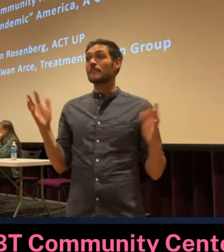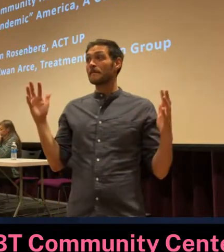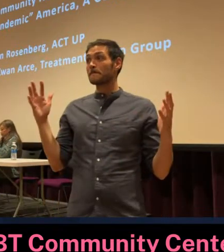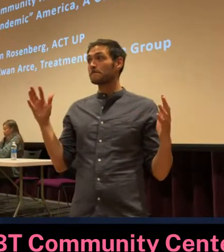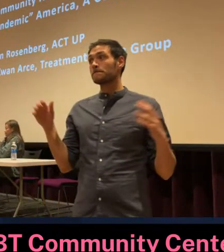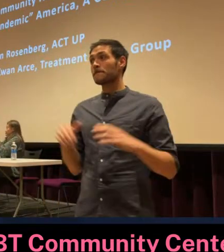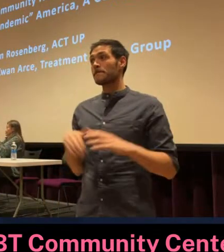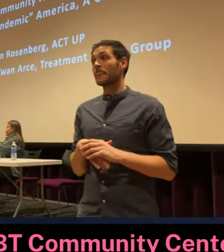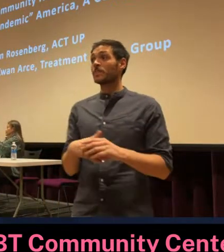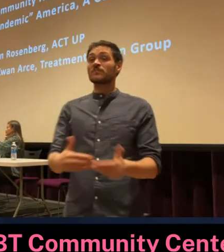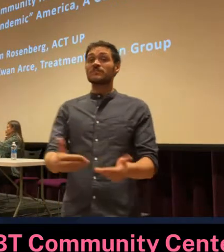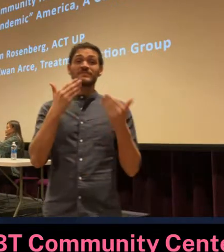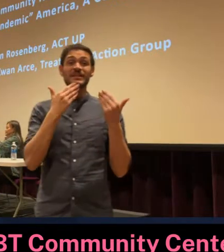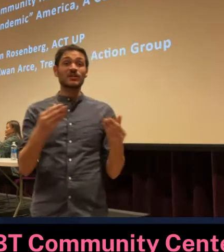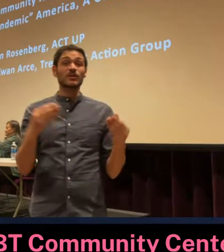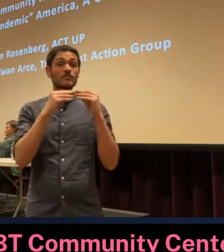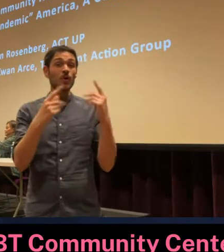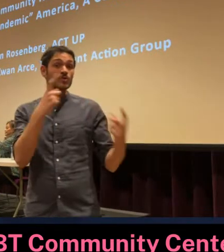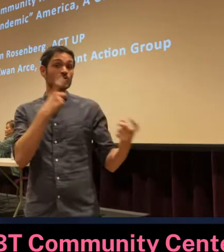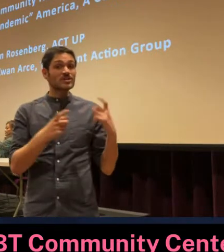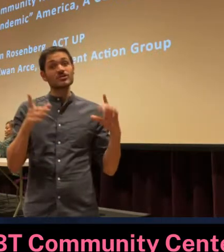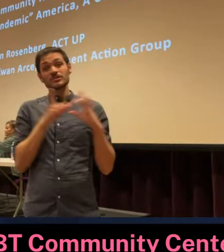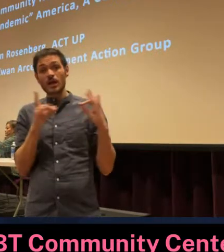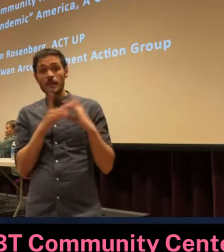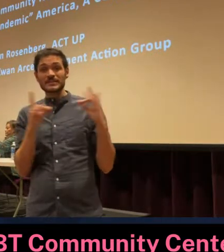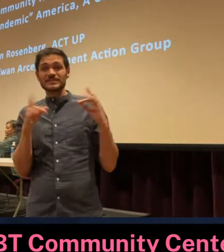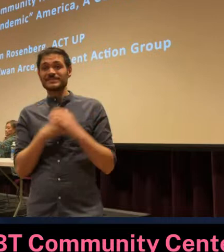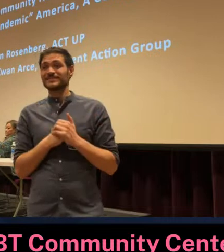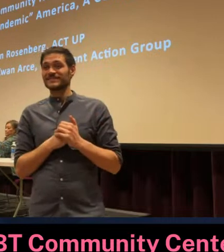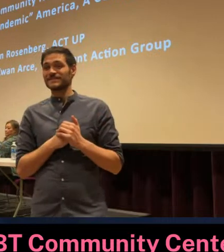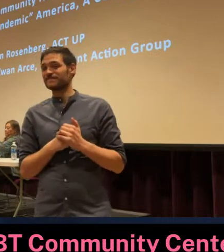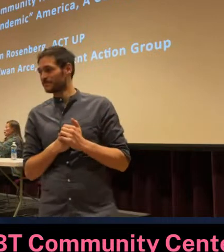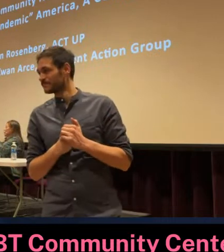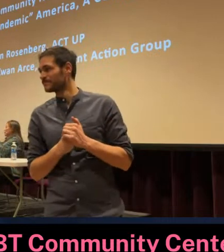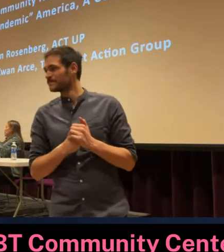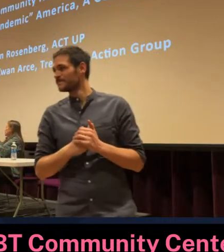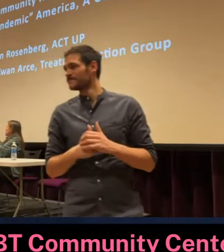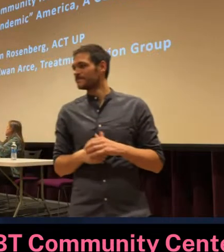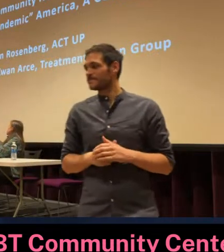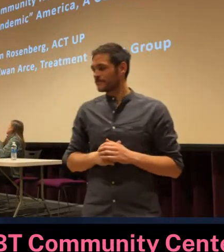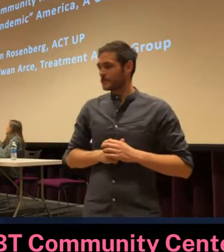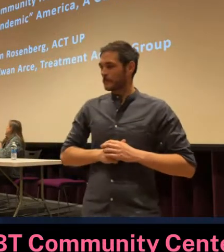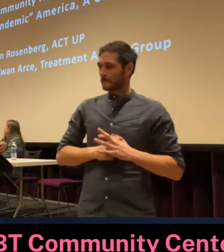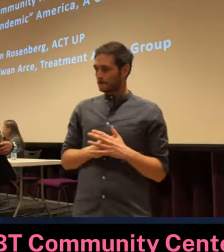Thank you. Any other questions or comments on that? Hey.